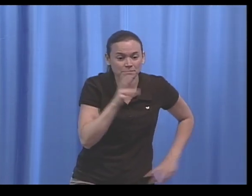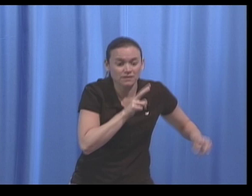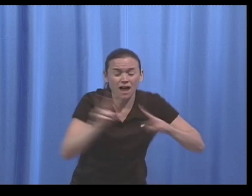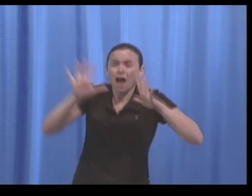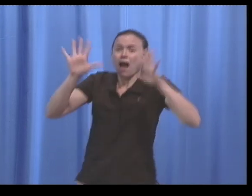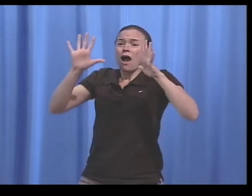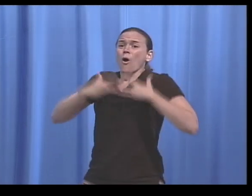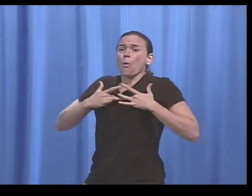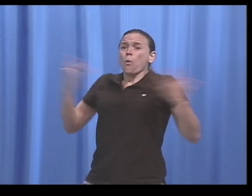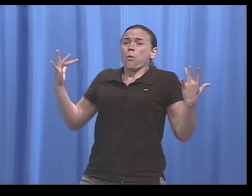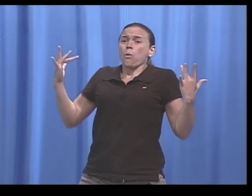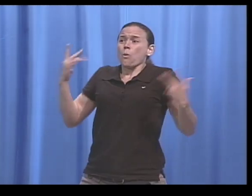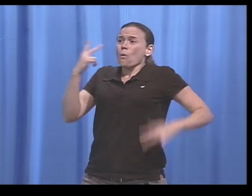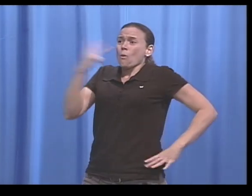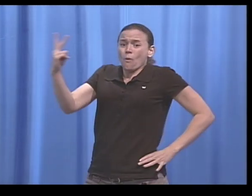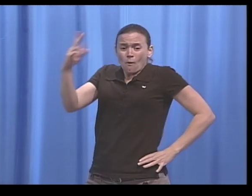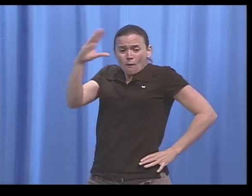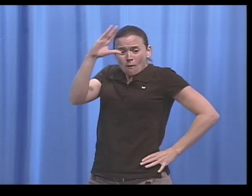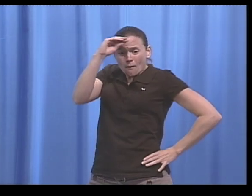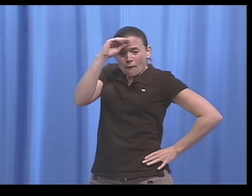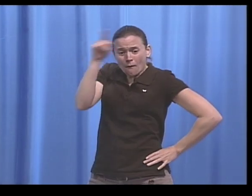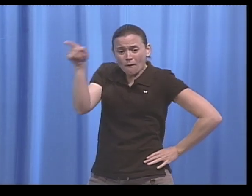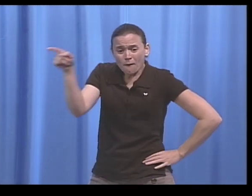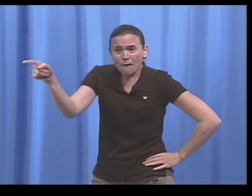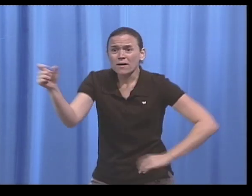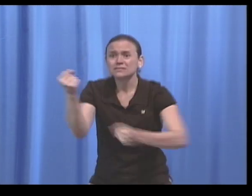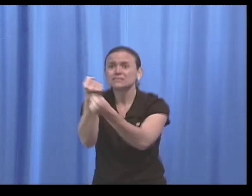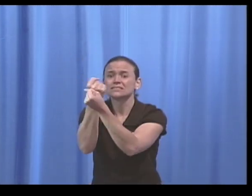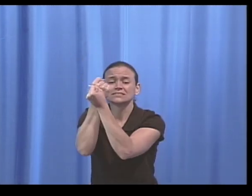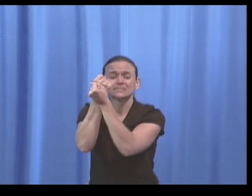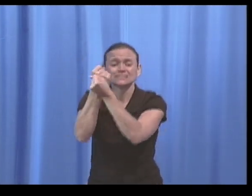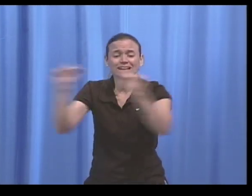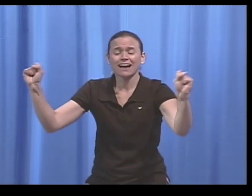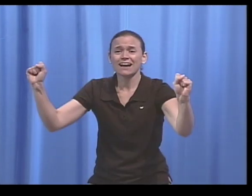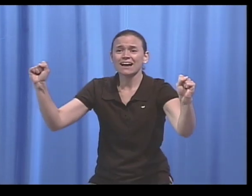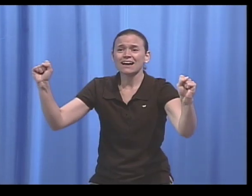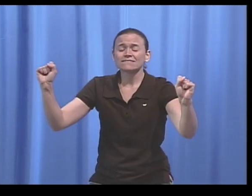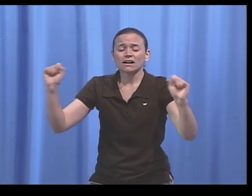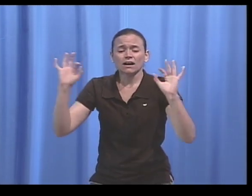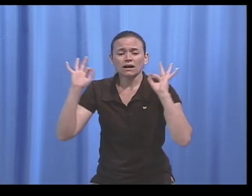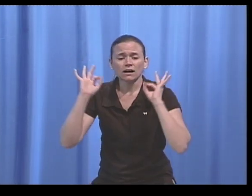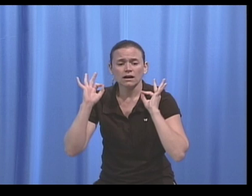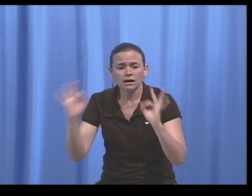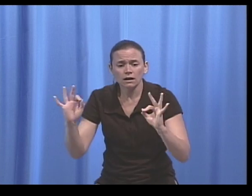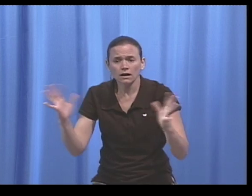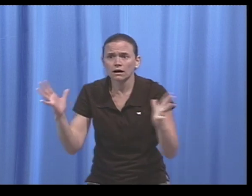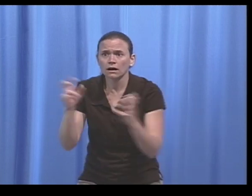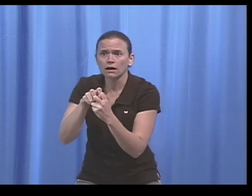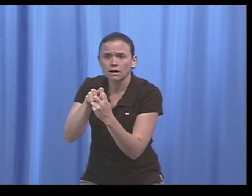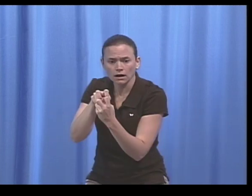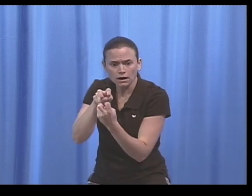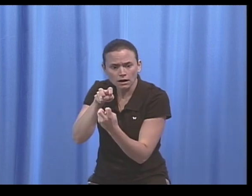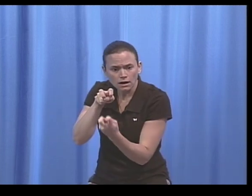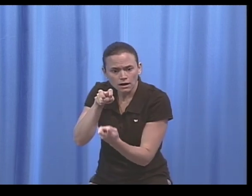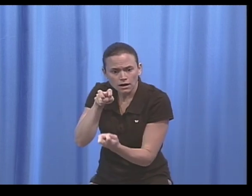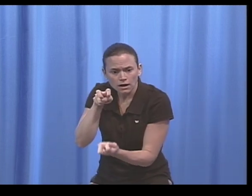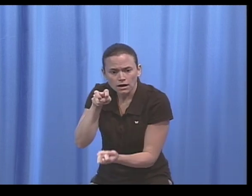Jack's mother was delighted to see him safe and sound. Her